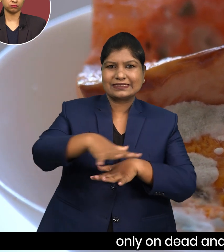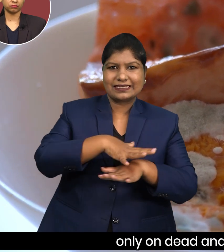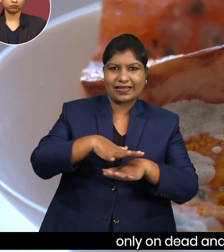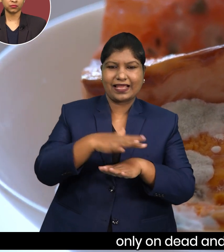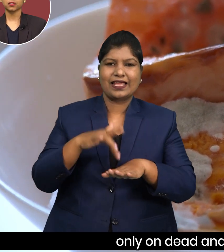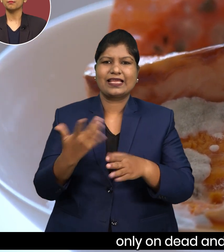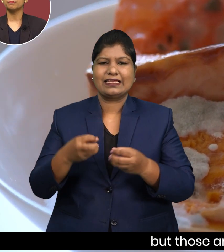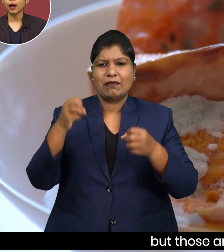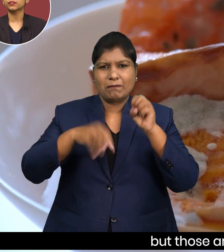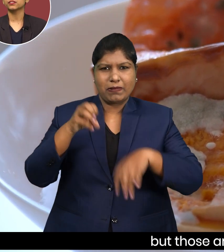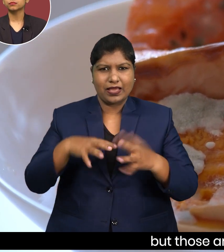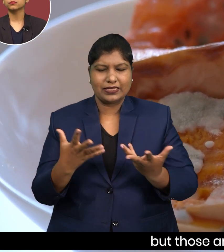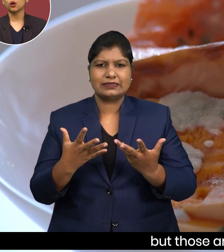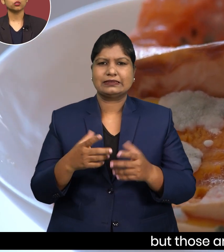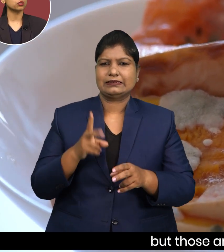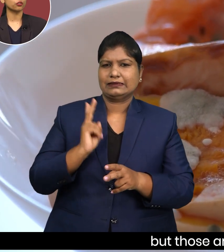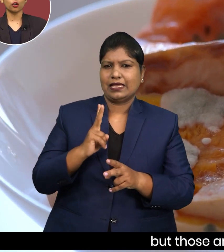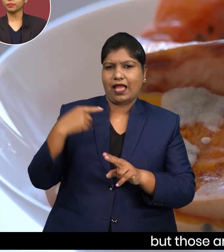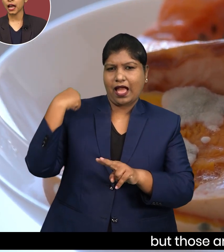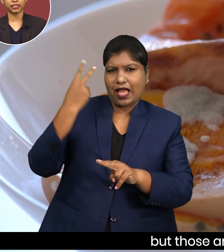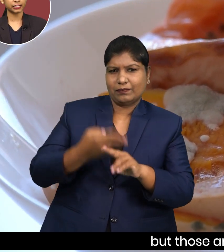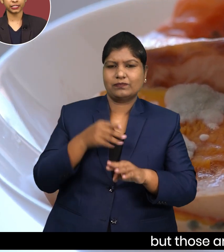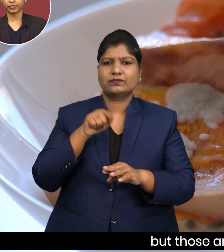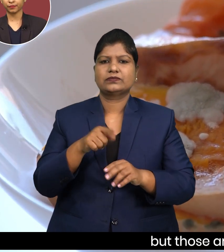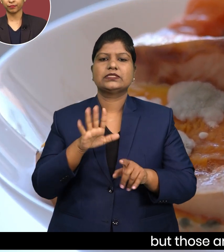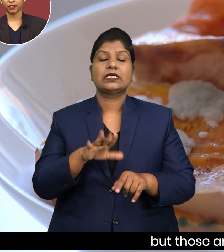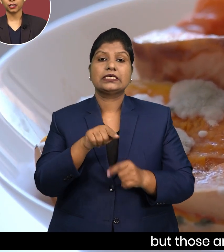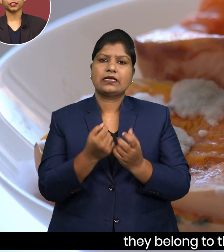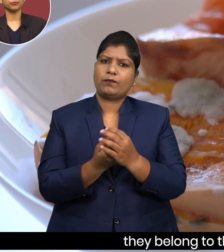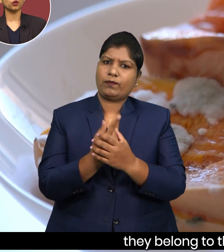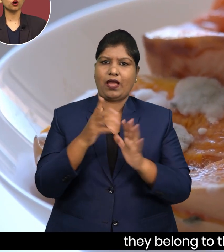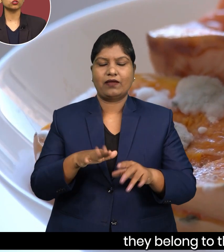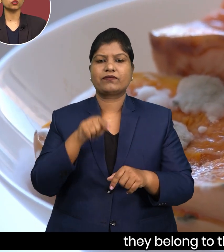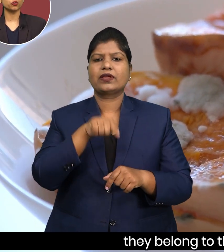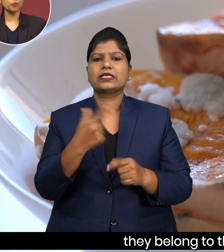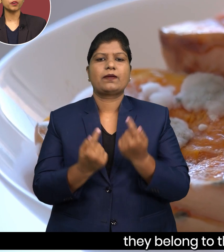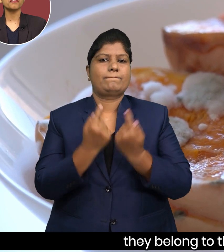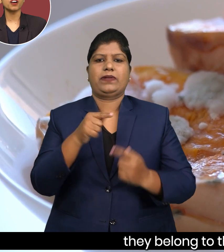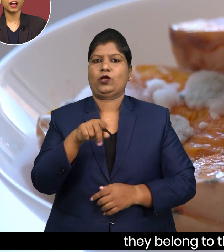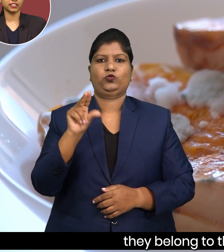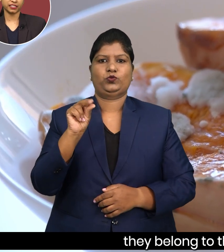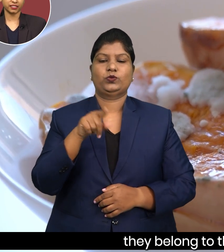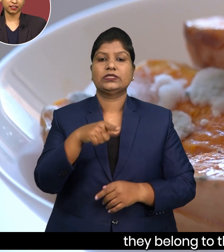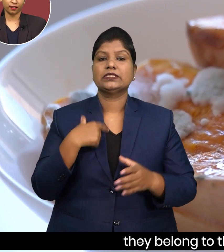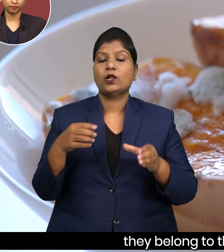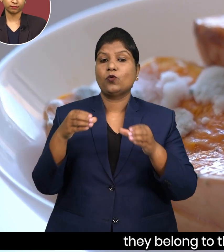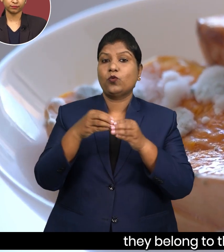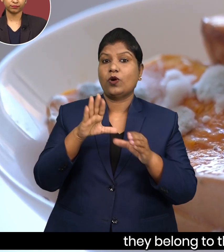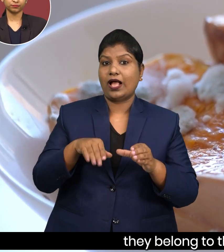matter. But those are not plants. They belong to the group